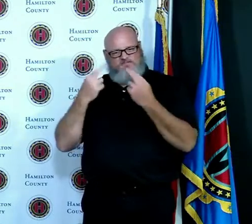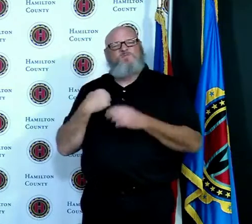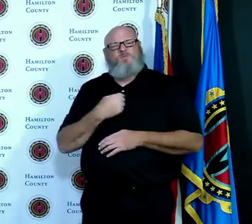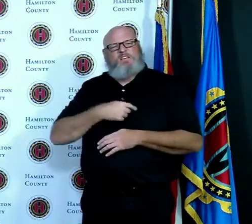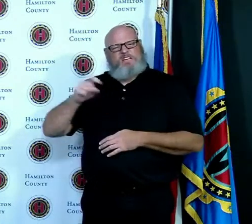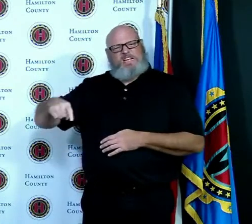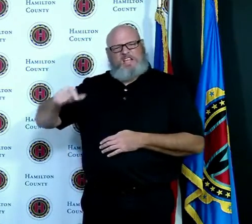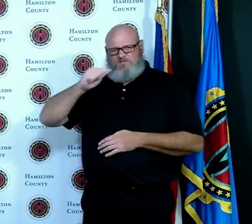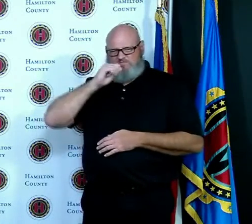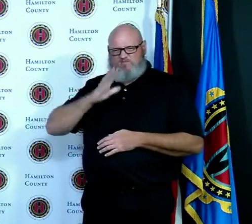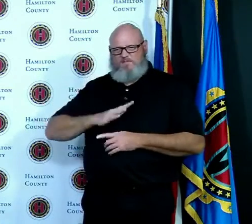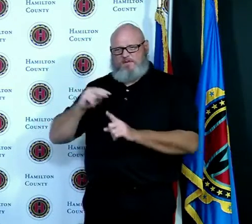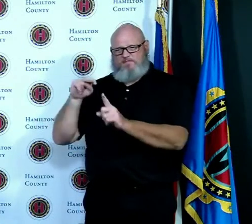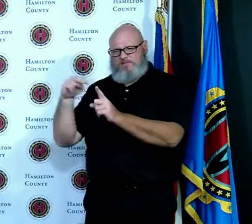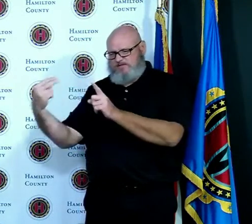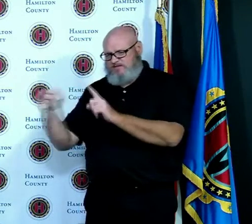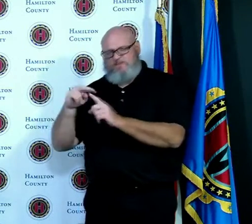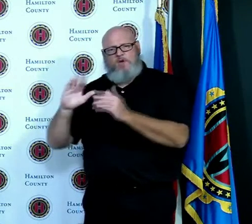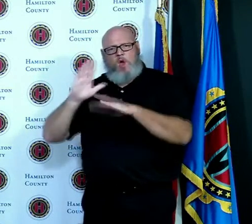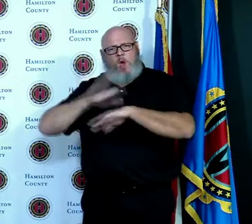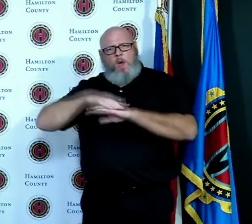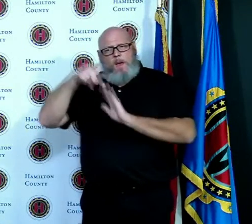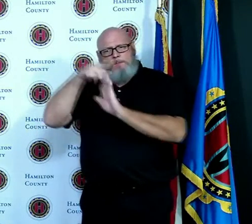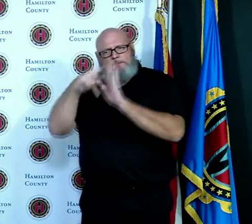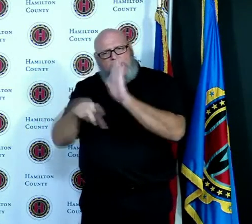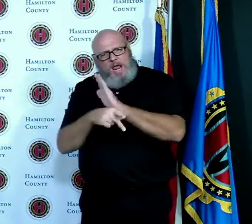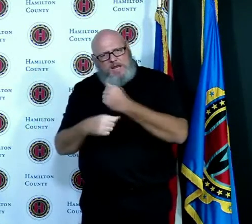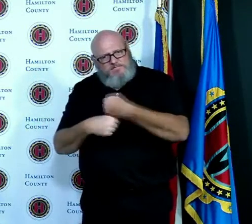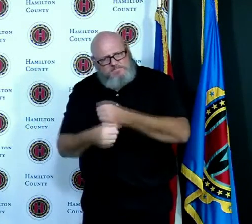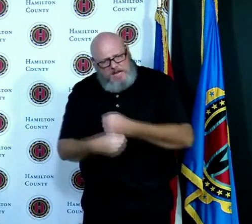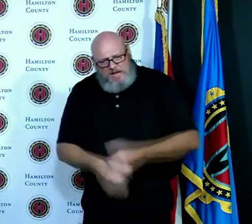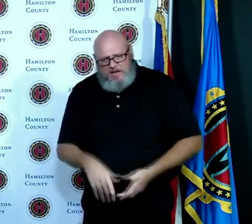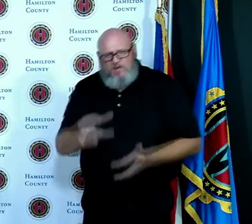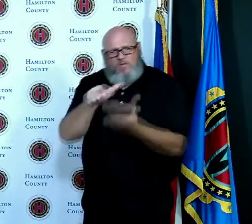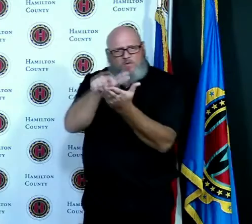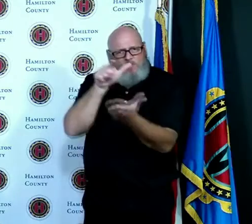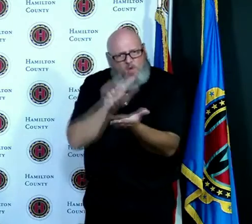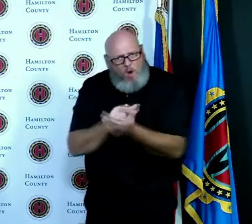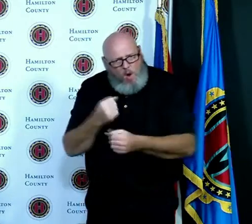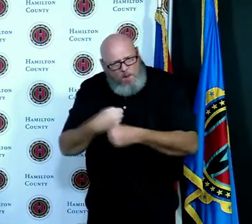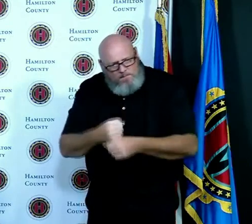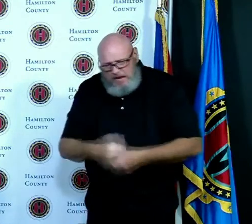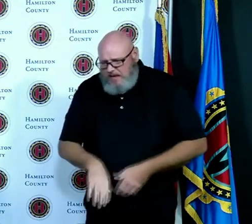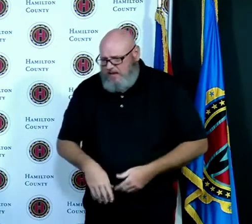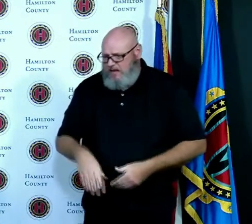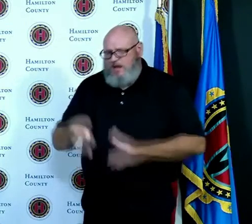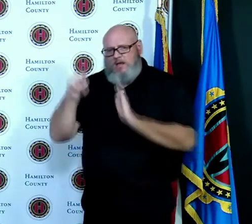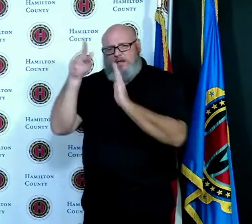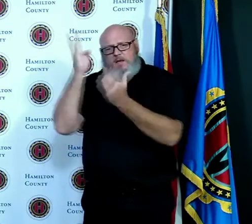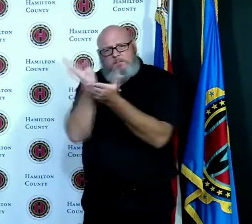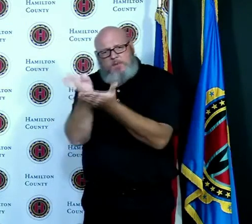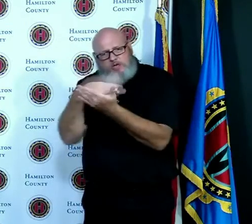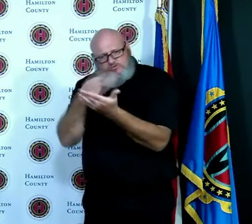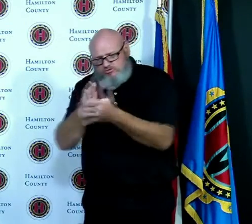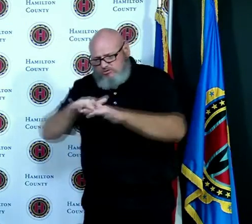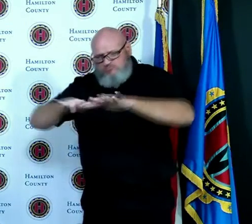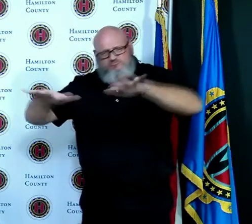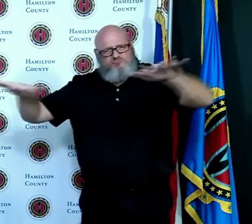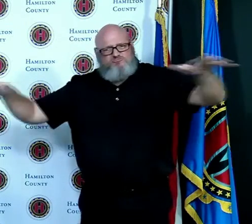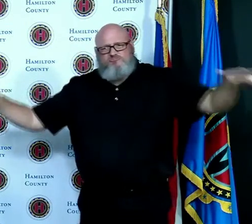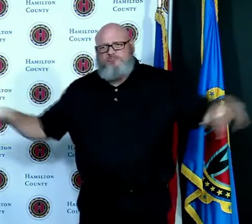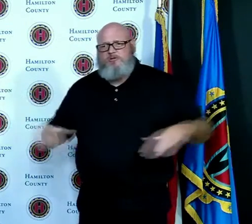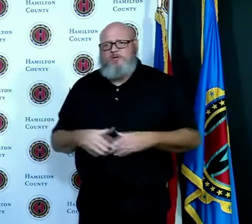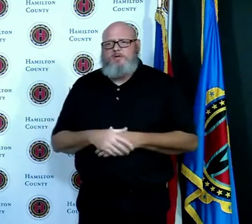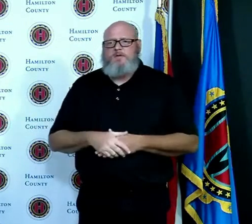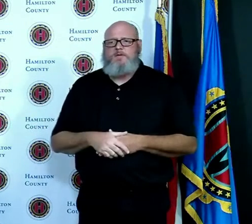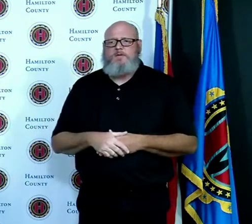creating policy and responding to the needs of this community. And so you see that playing out in some of the things that we have done through